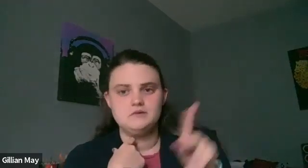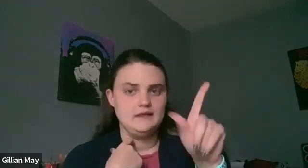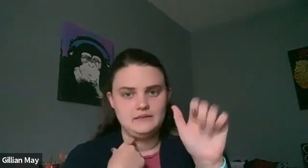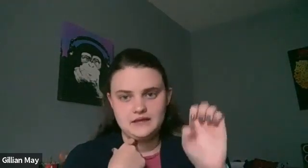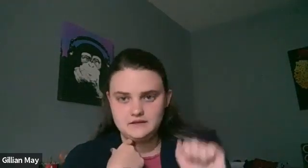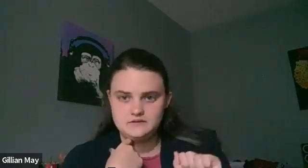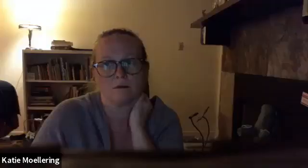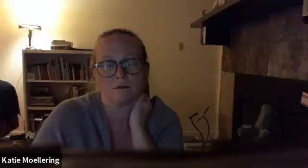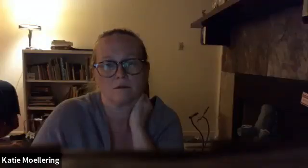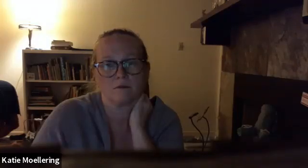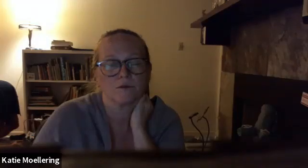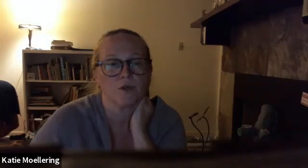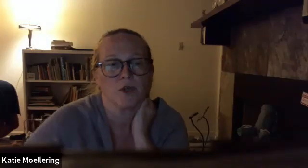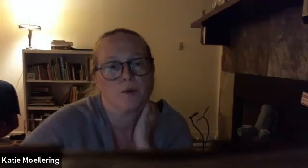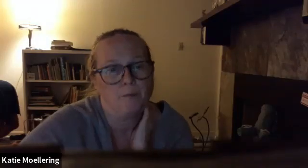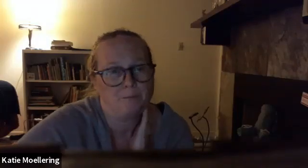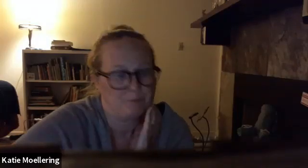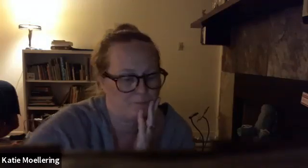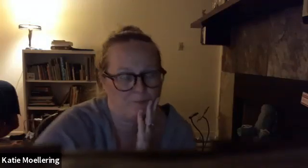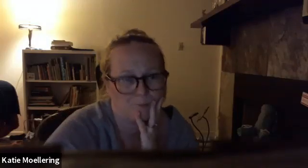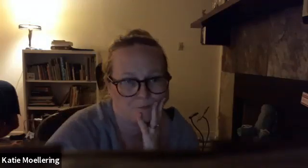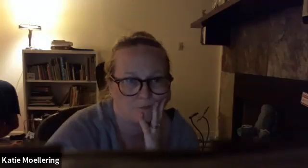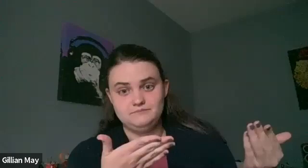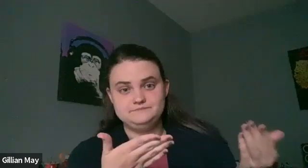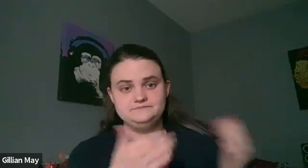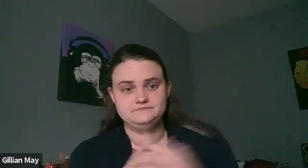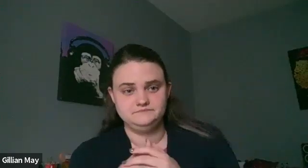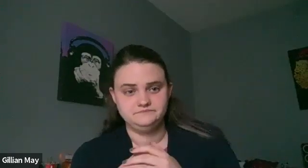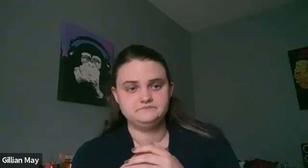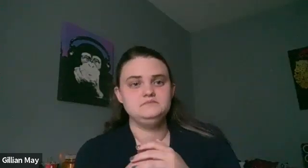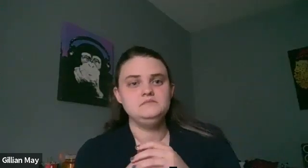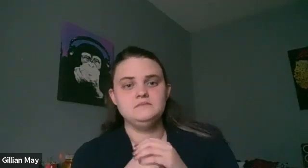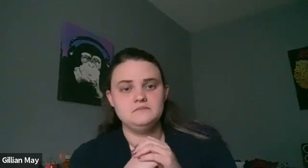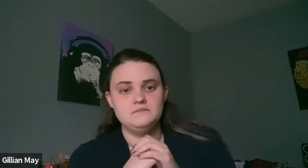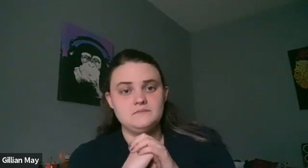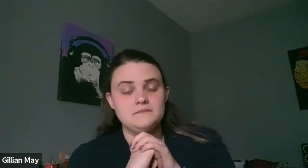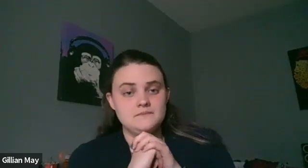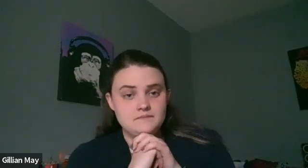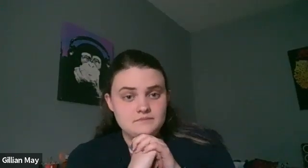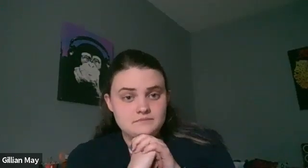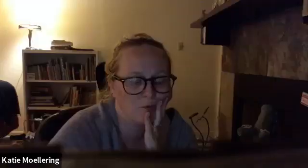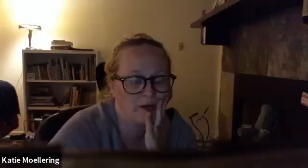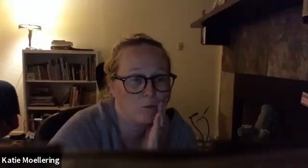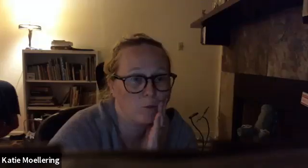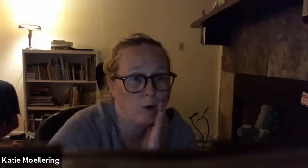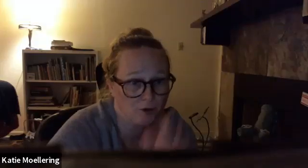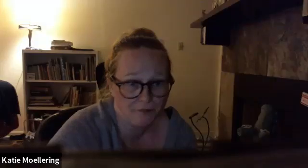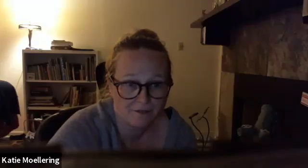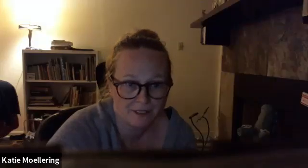like lake, river, anything like that. If you are trying to describe where a water fountain is